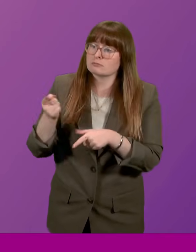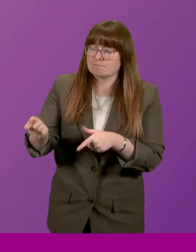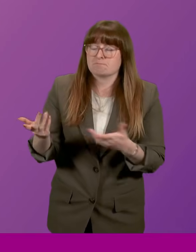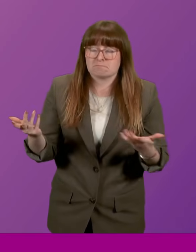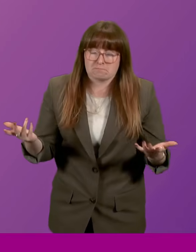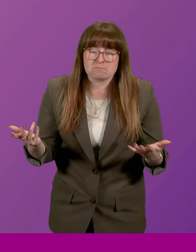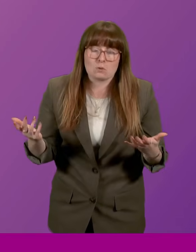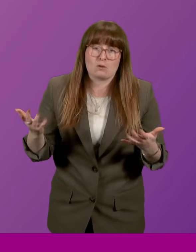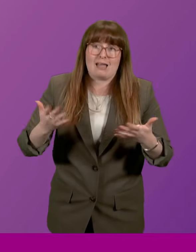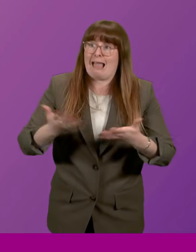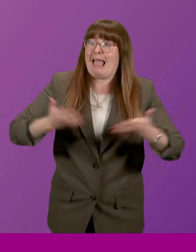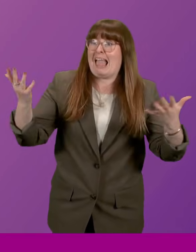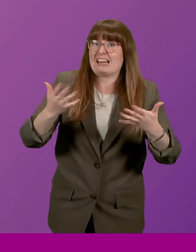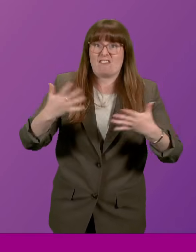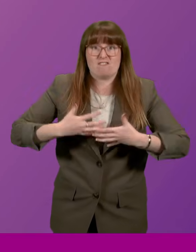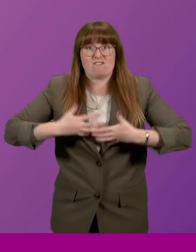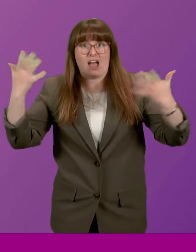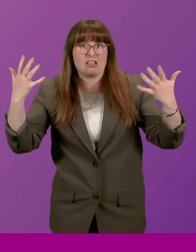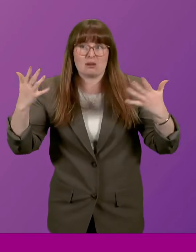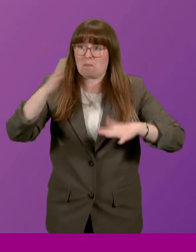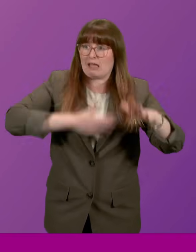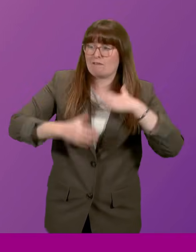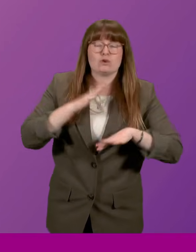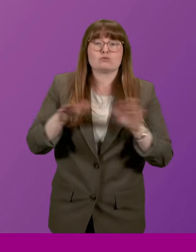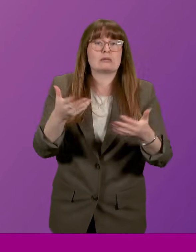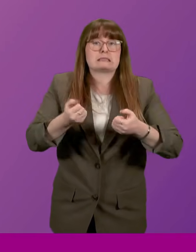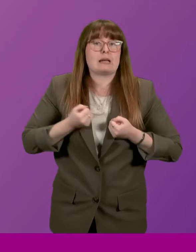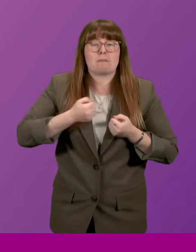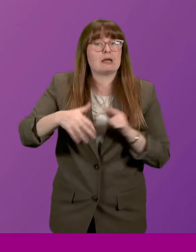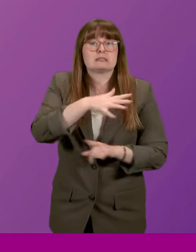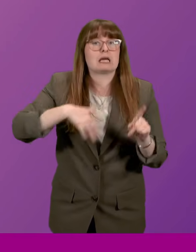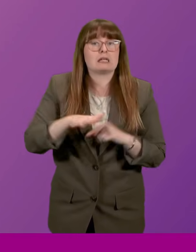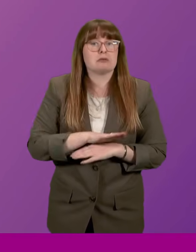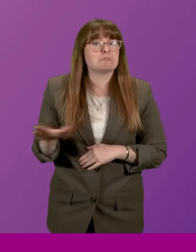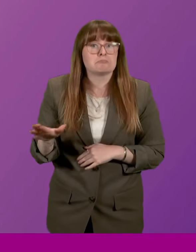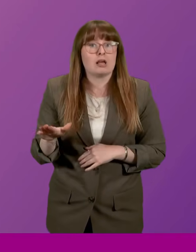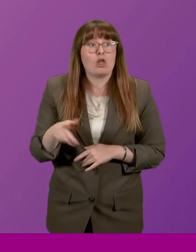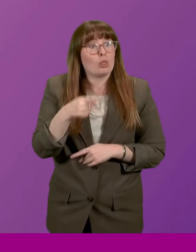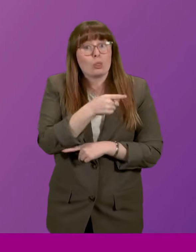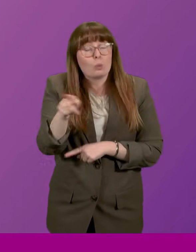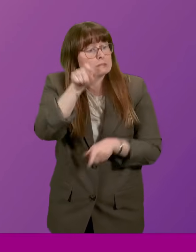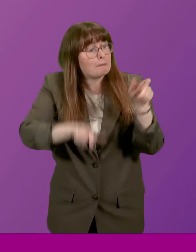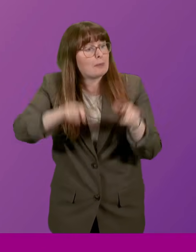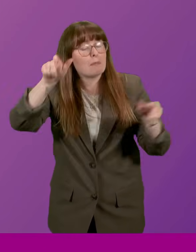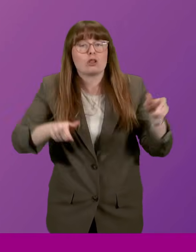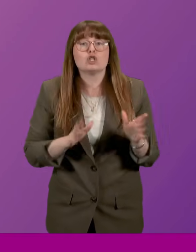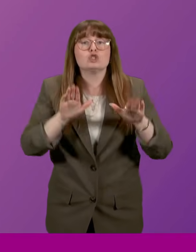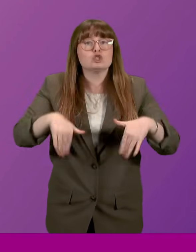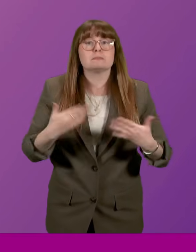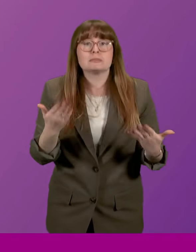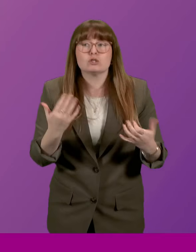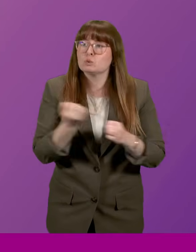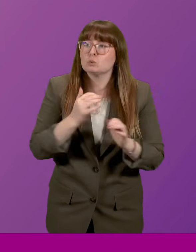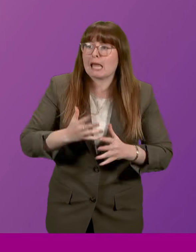Obviously, any acts of violence are completely unacceptable in our society, and individuals should not be